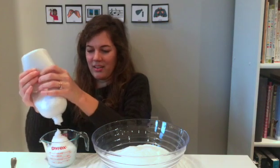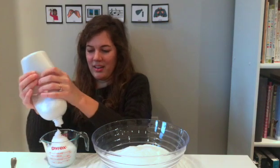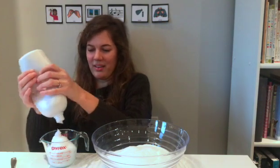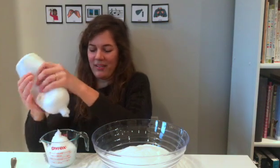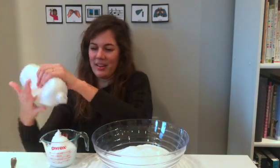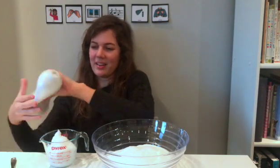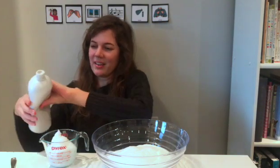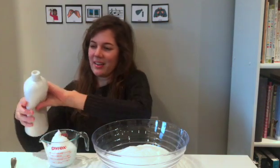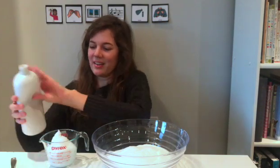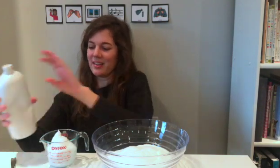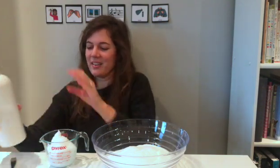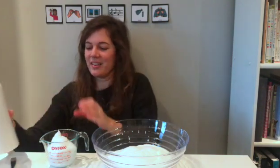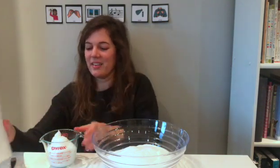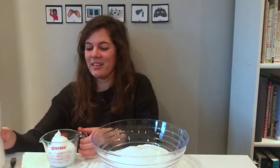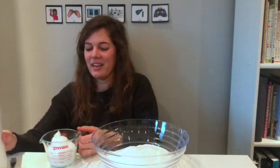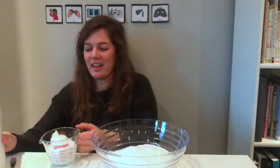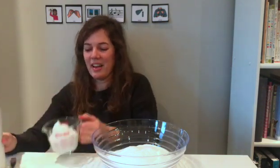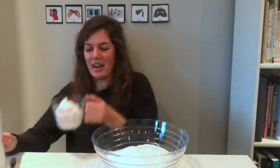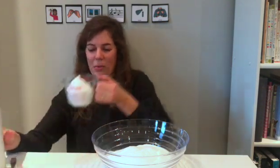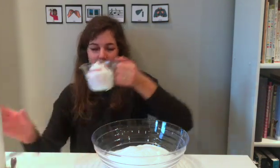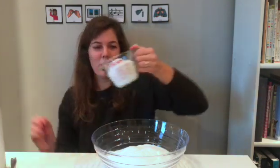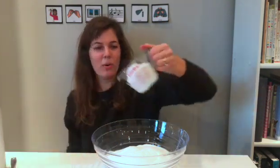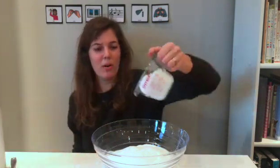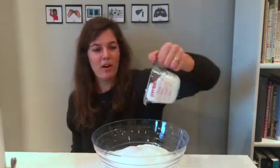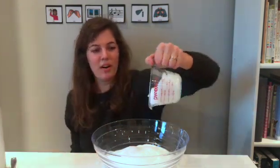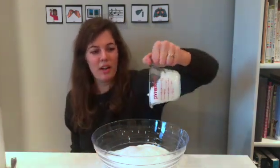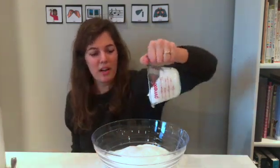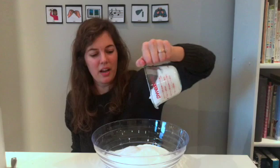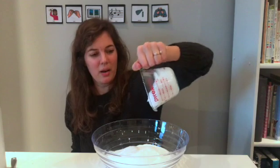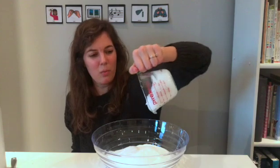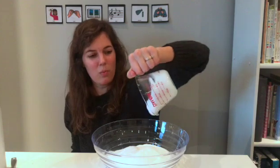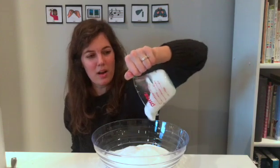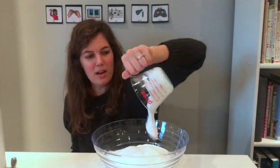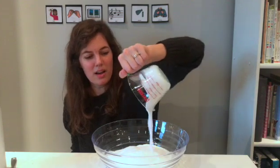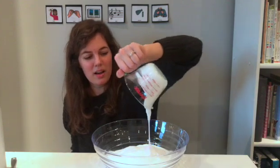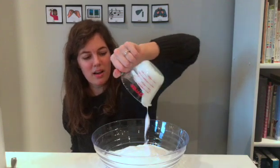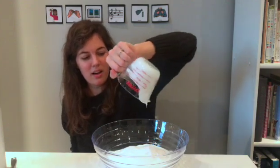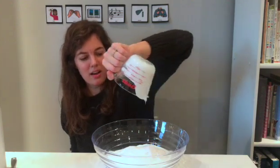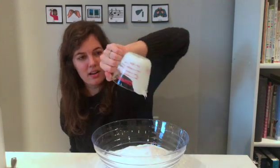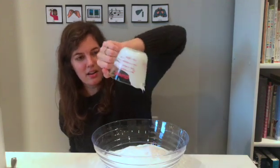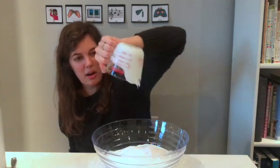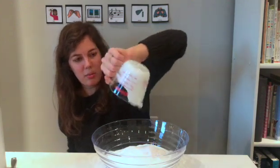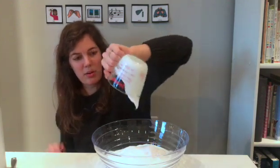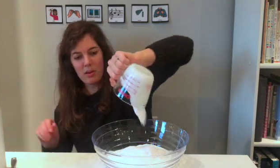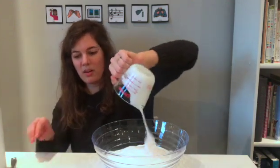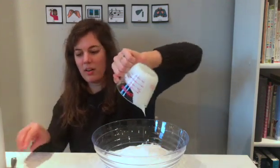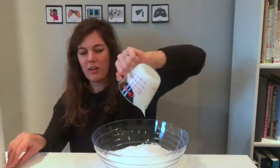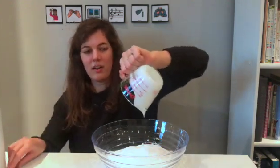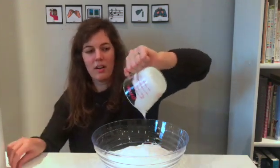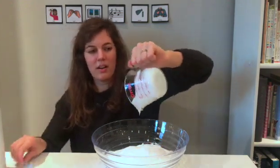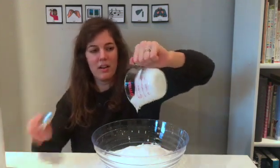There we go. And I'm going to pour in one cup